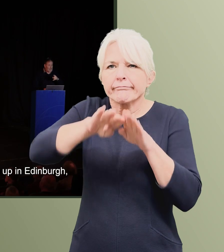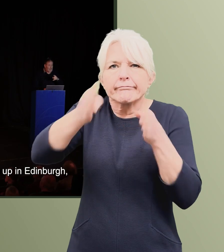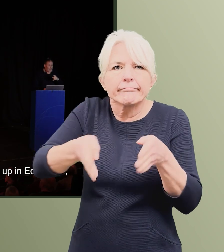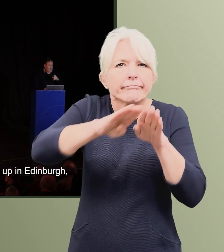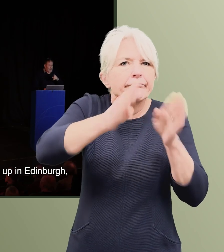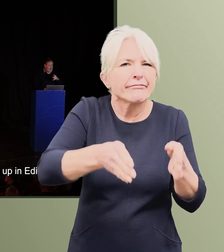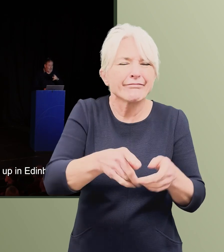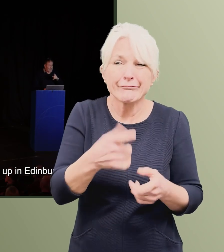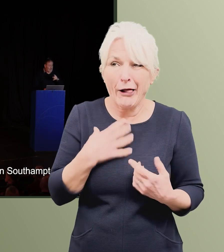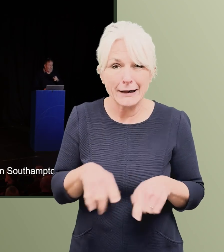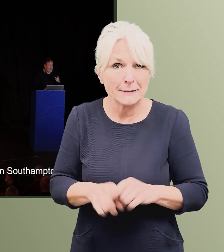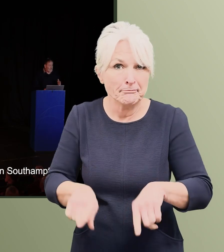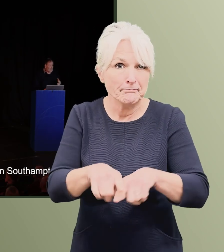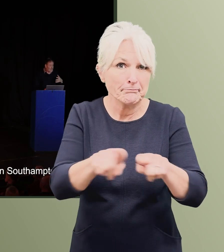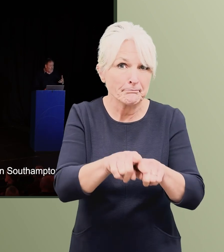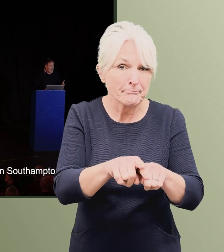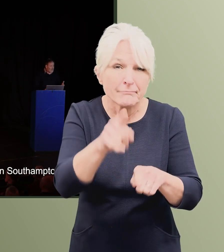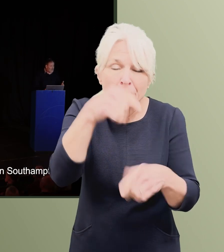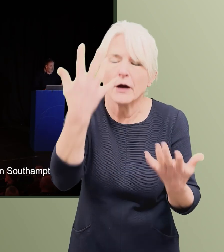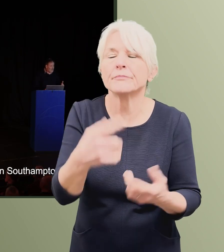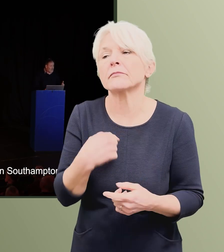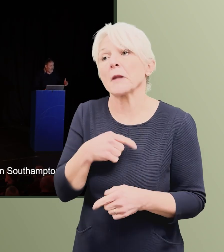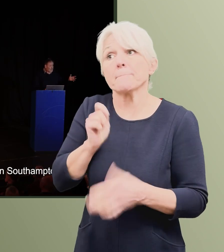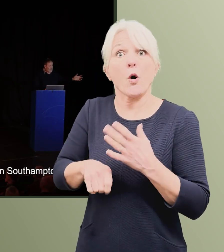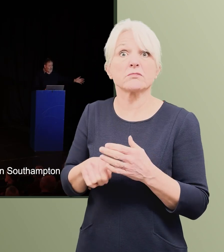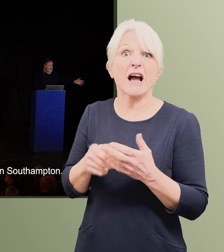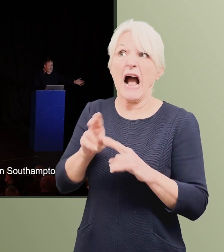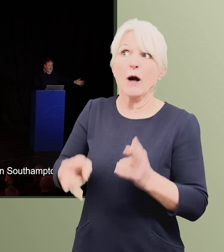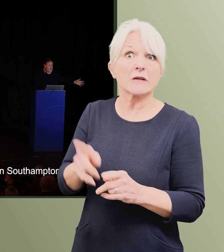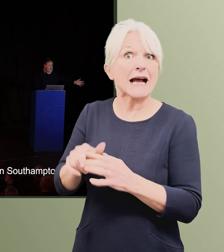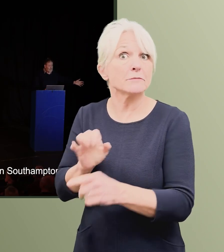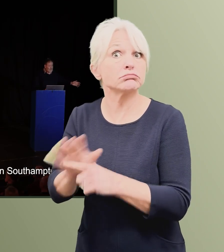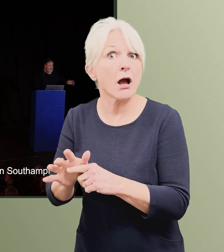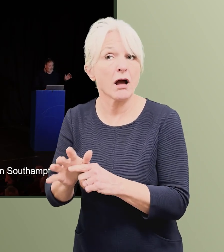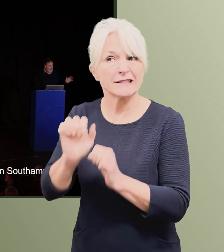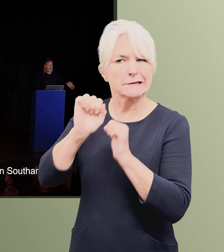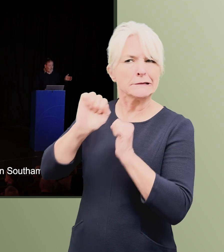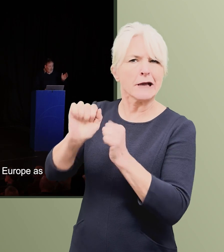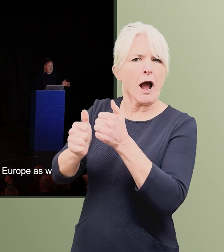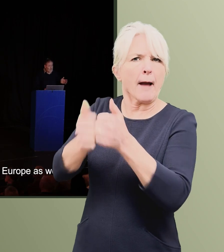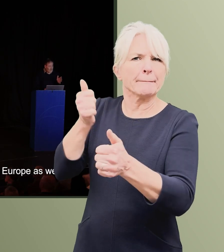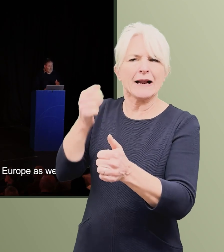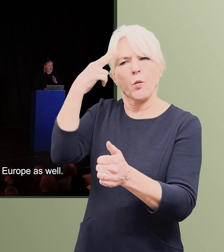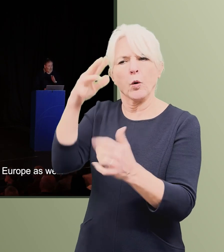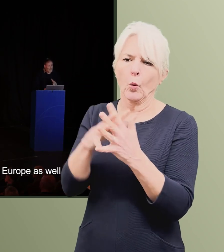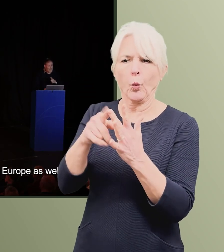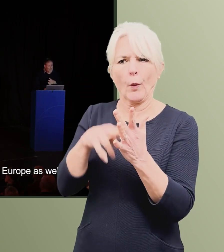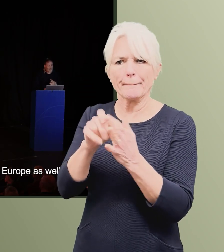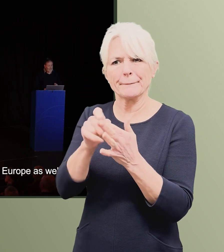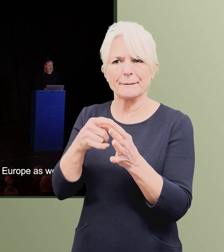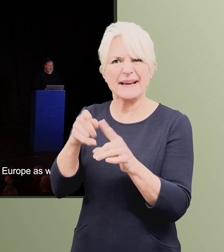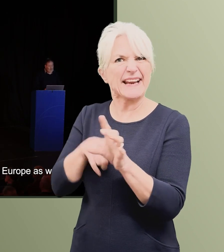Edinburgh, I'd be looking at the same dimensions, the same architecture as one down in Southampton. It's something which is repeated all the way